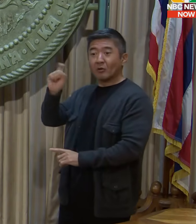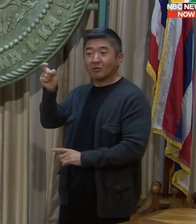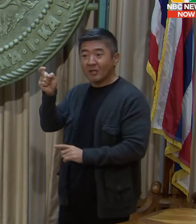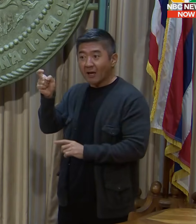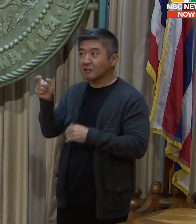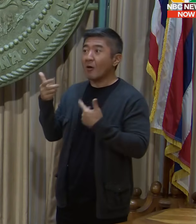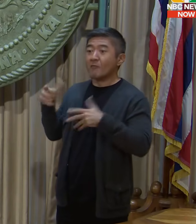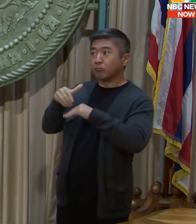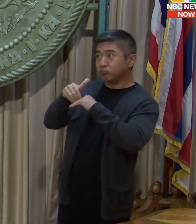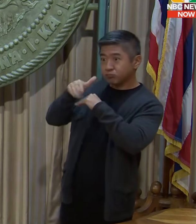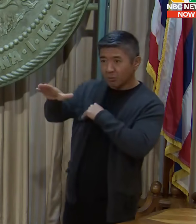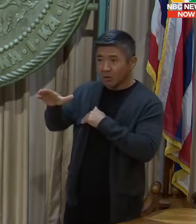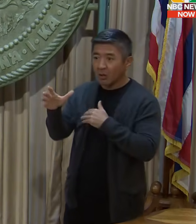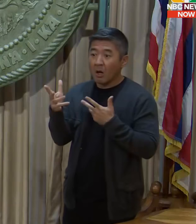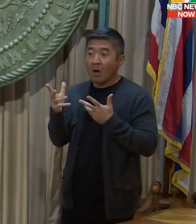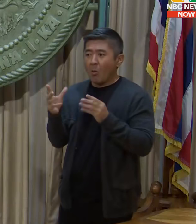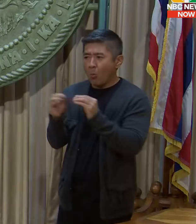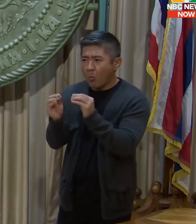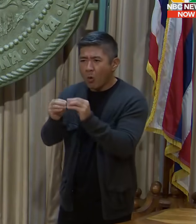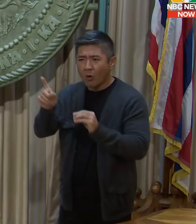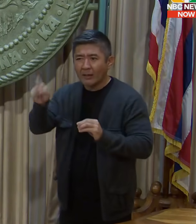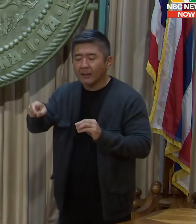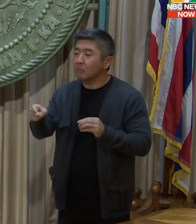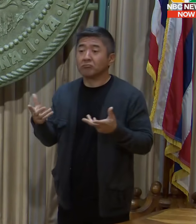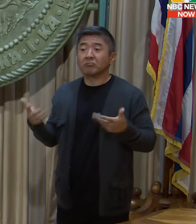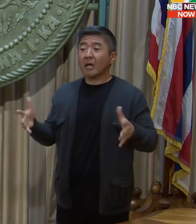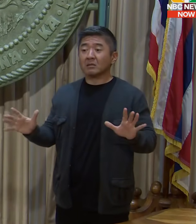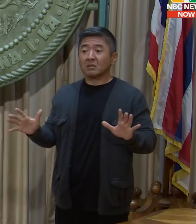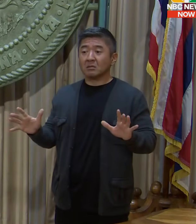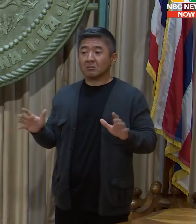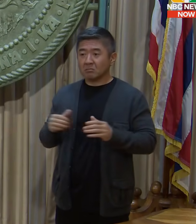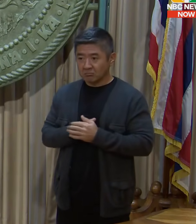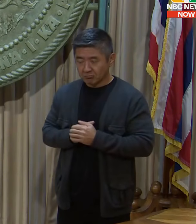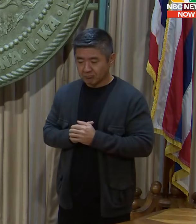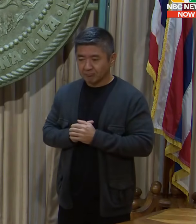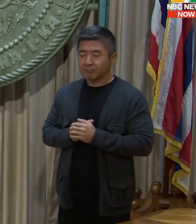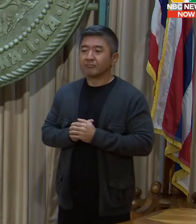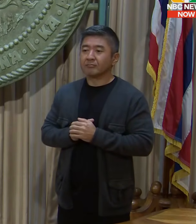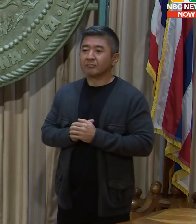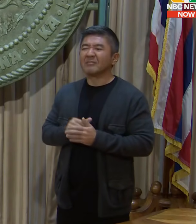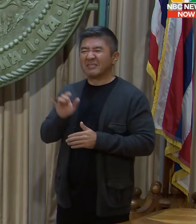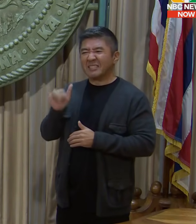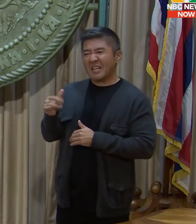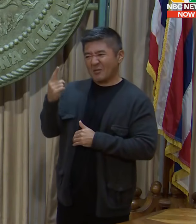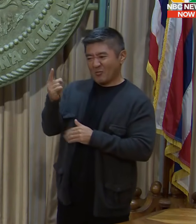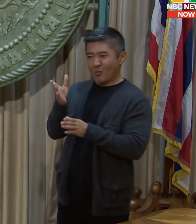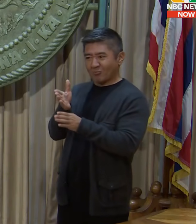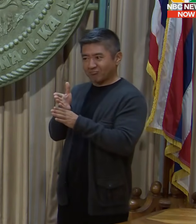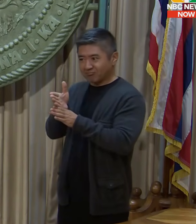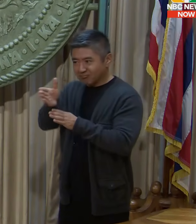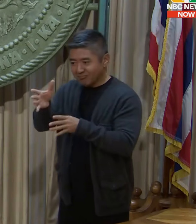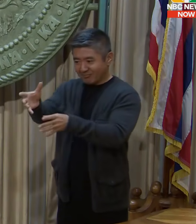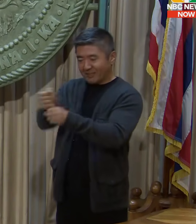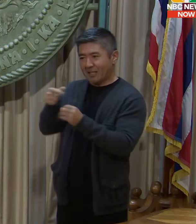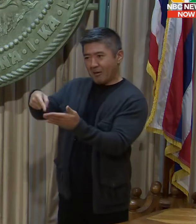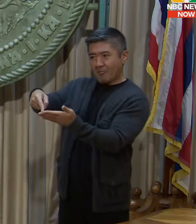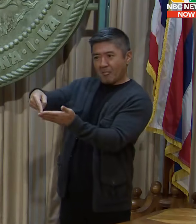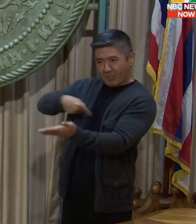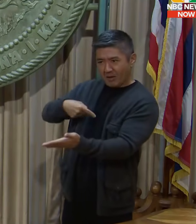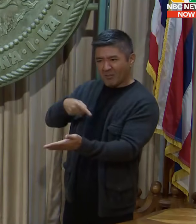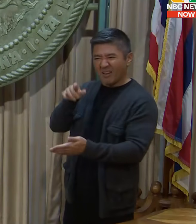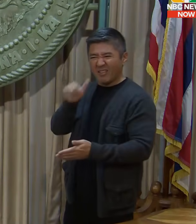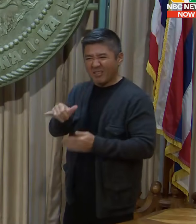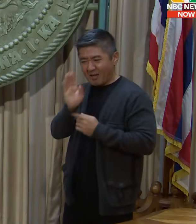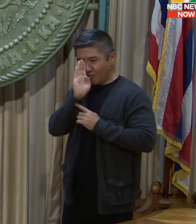don't have to do anything further. That's the gateway to get you the payments that will be coming under that direct